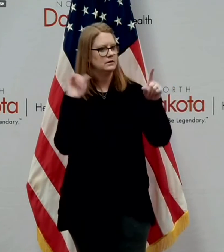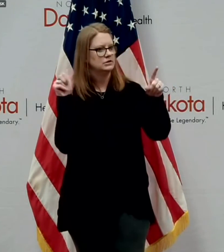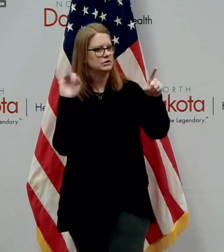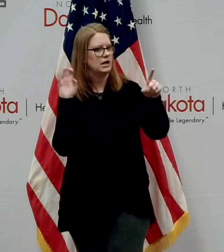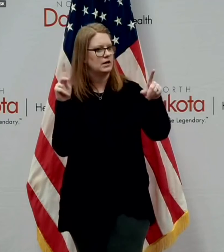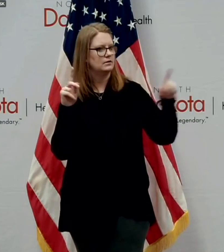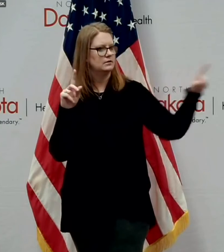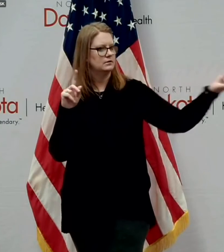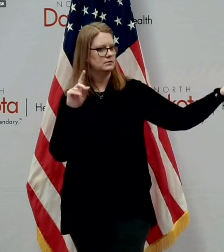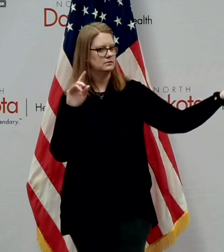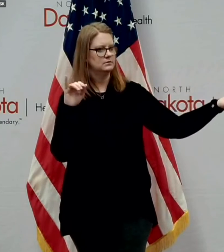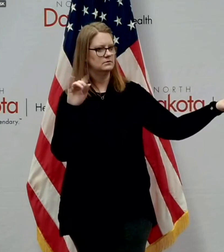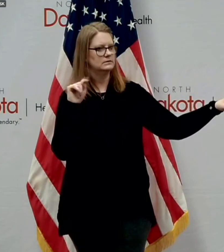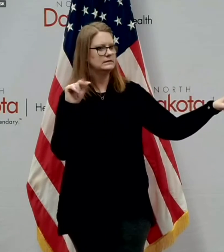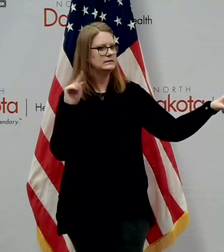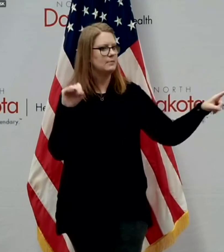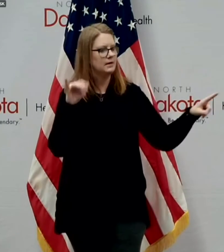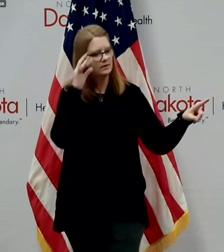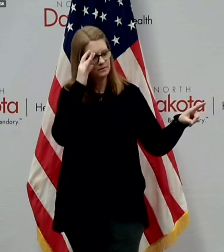Yes.